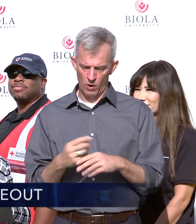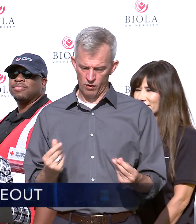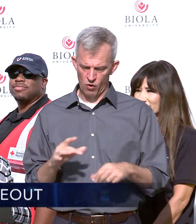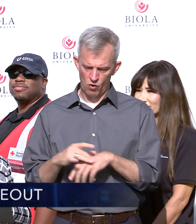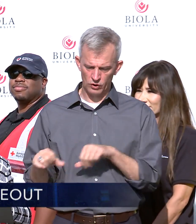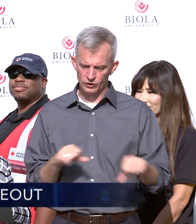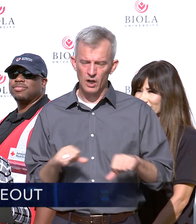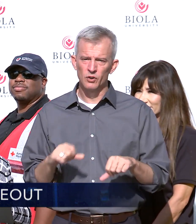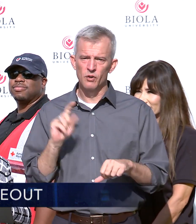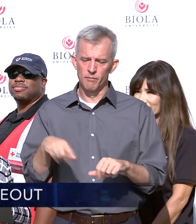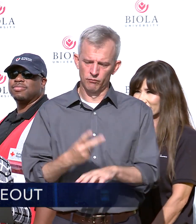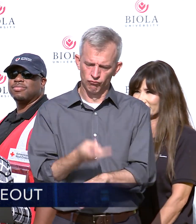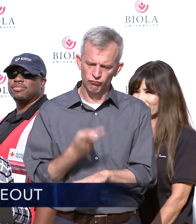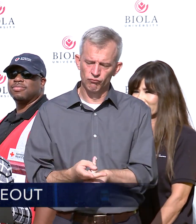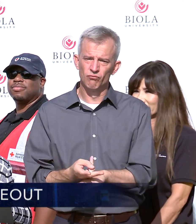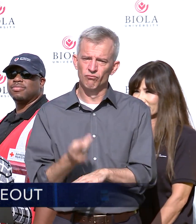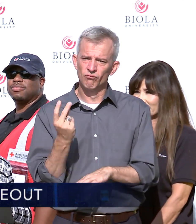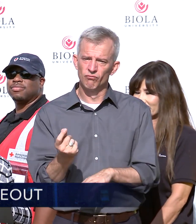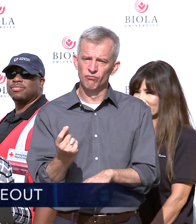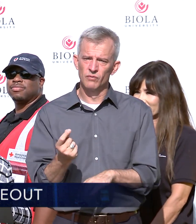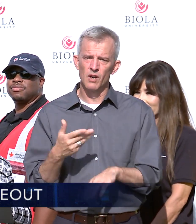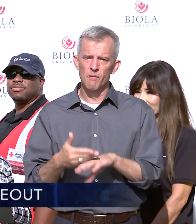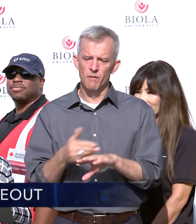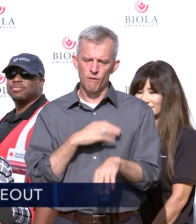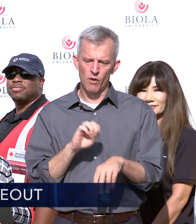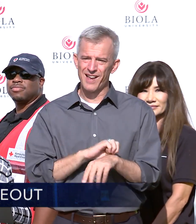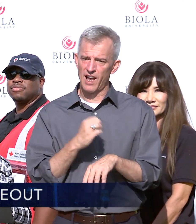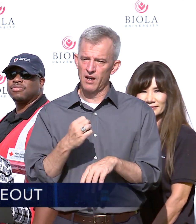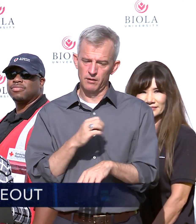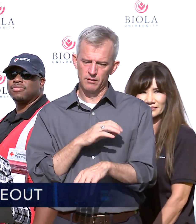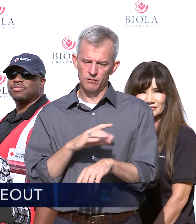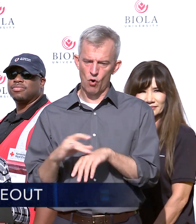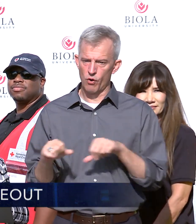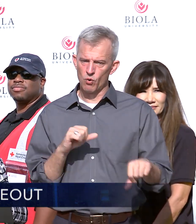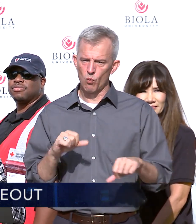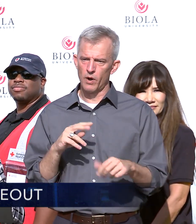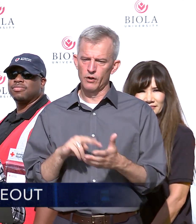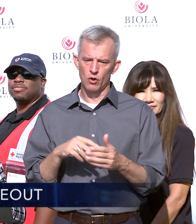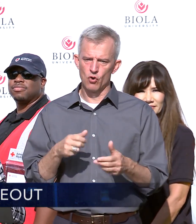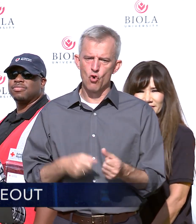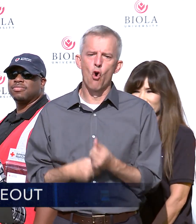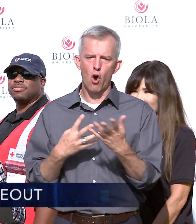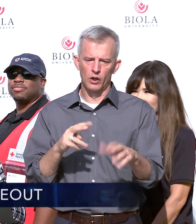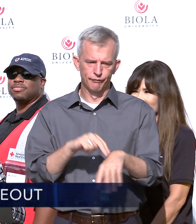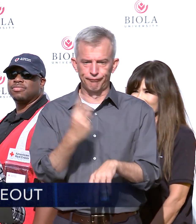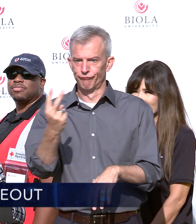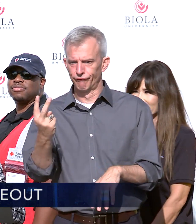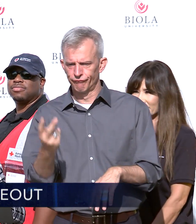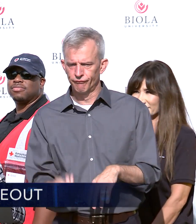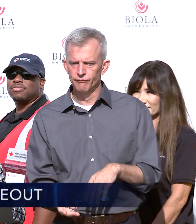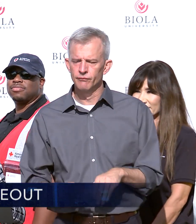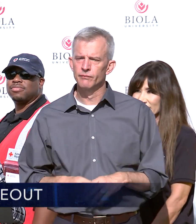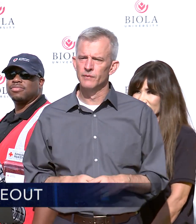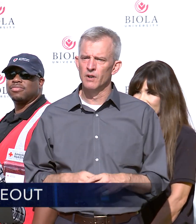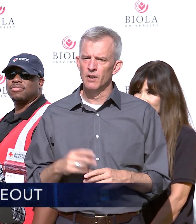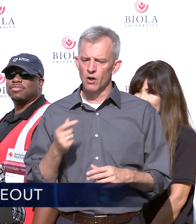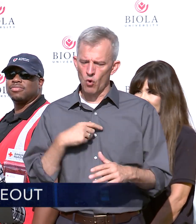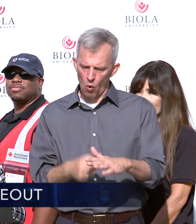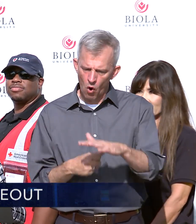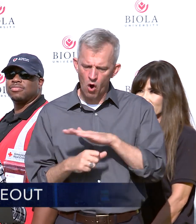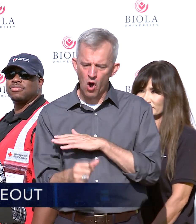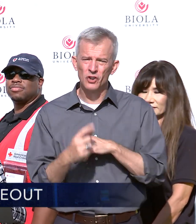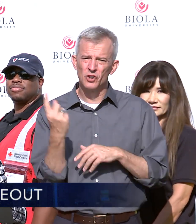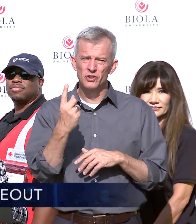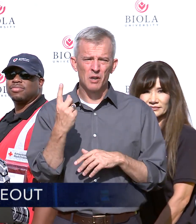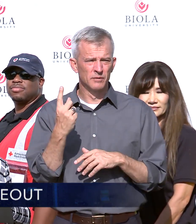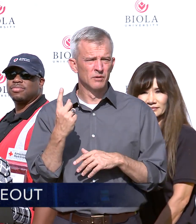need to drop to the ground immediately before the energy throws you off your feet, to then crawl under and get underneath something that's going to